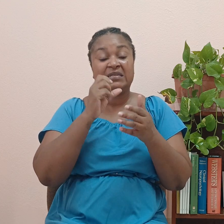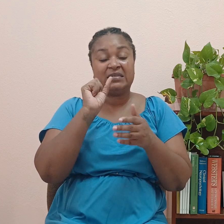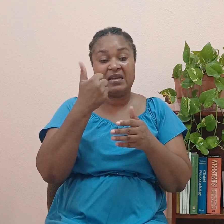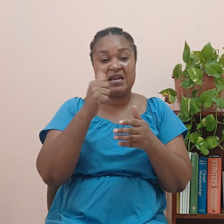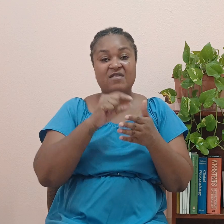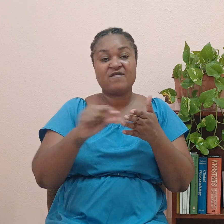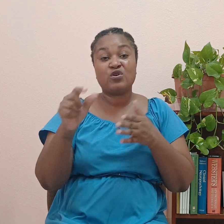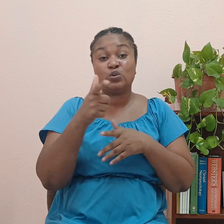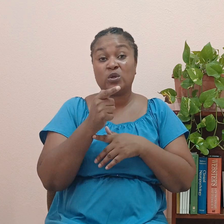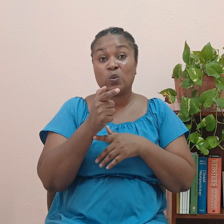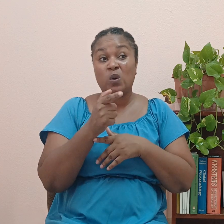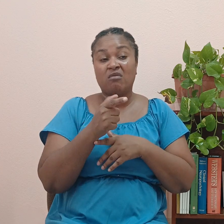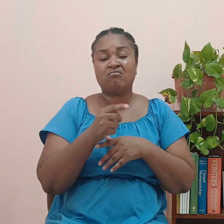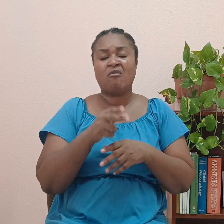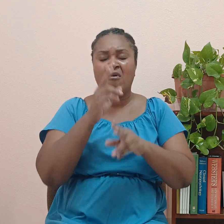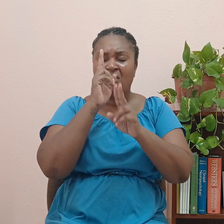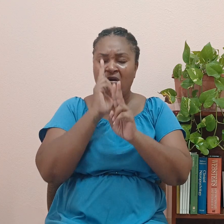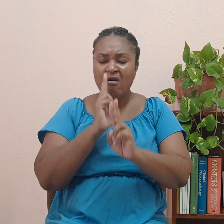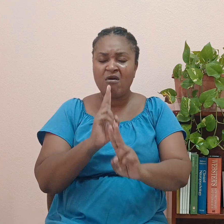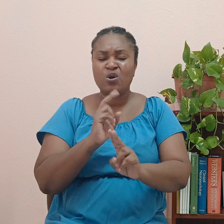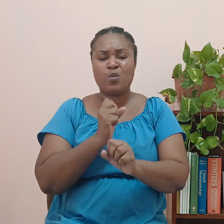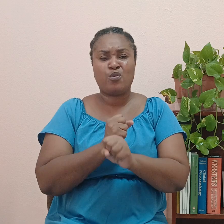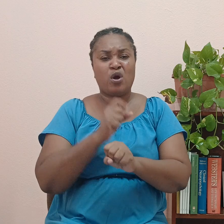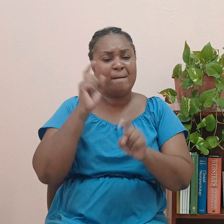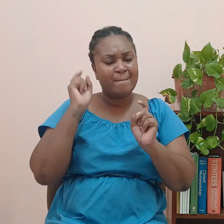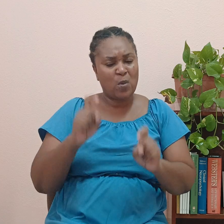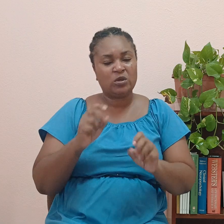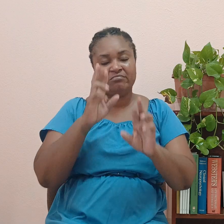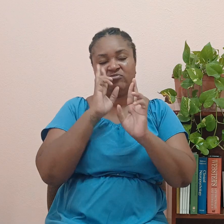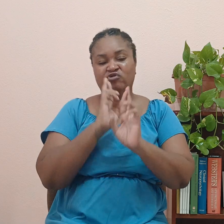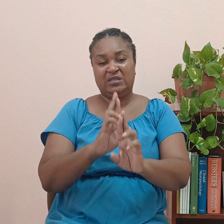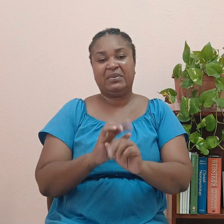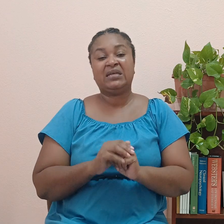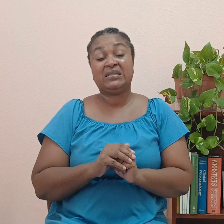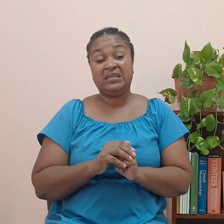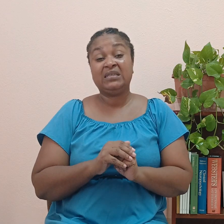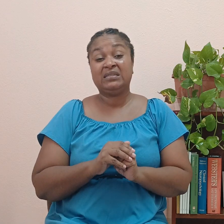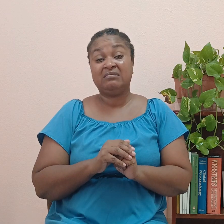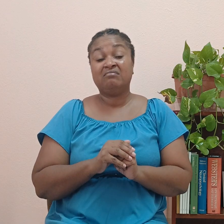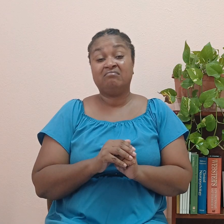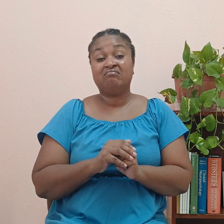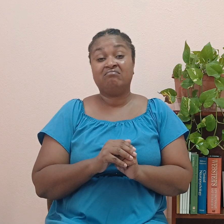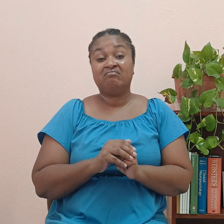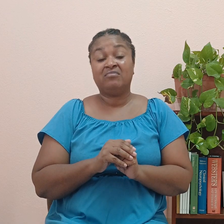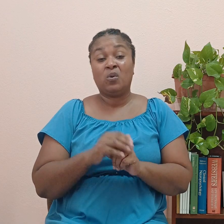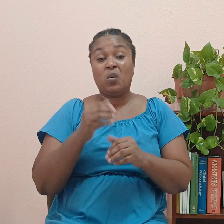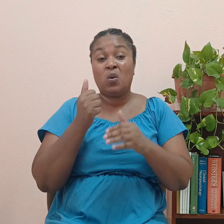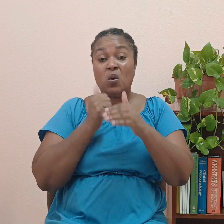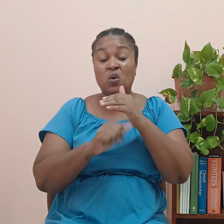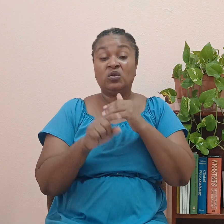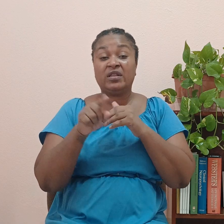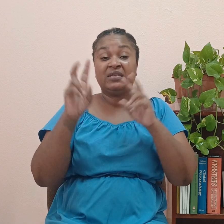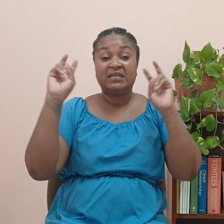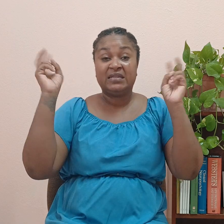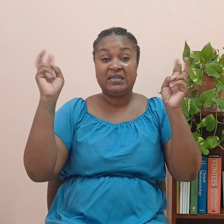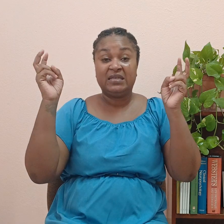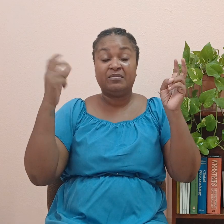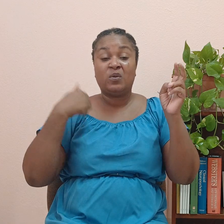honorable work is to be respected. Under this theme, you should pay attention